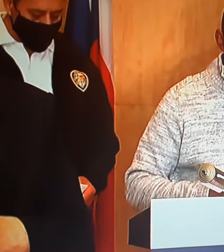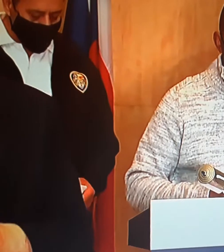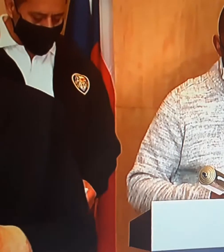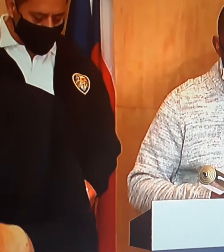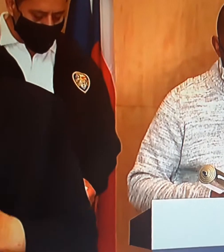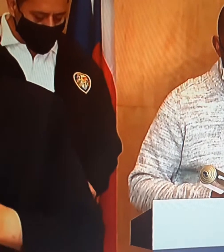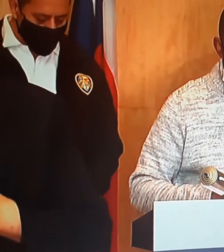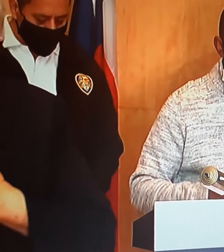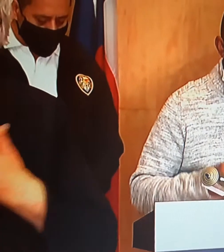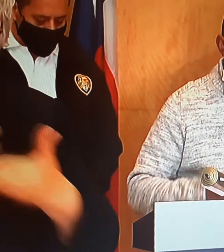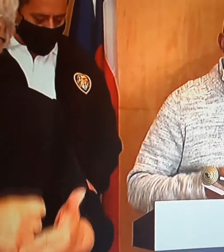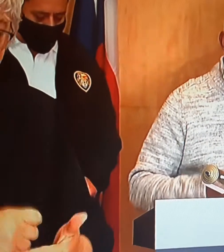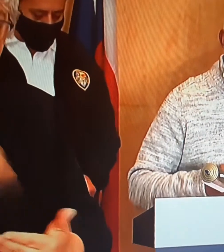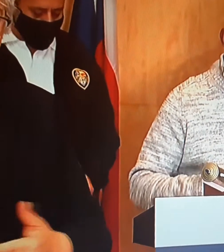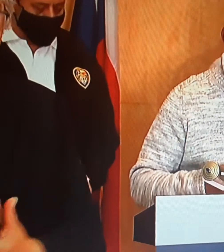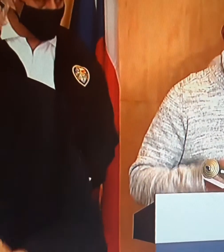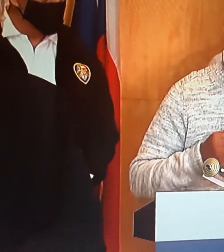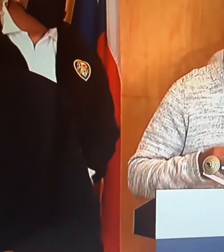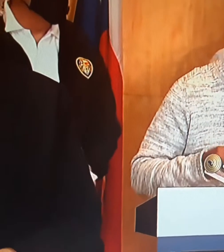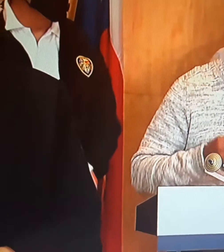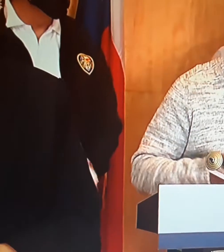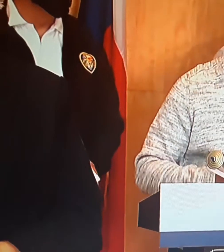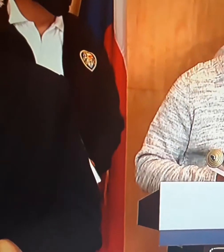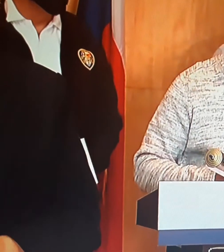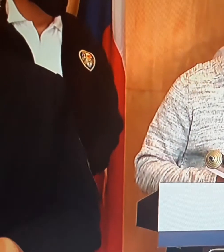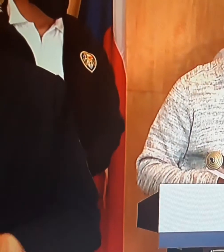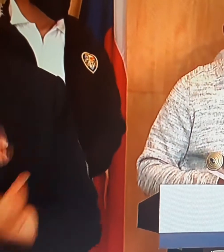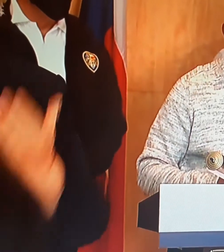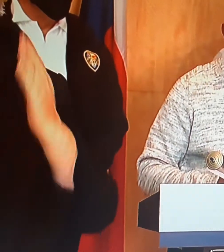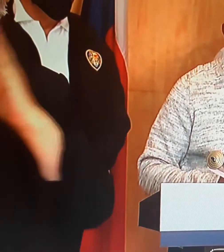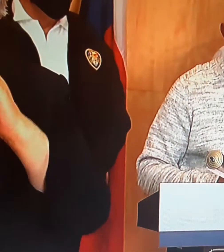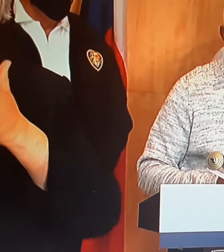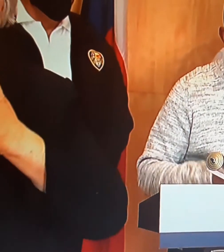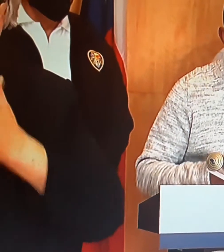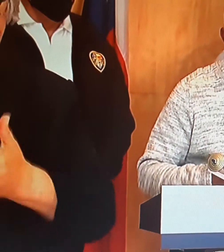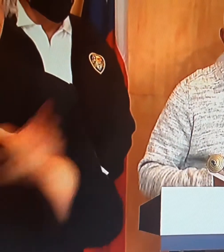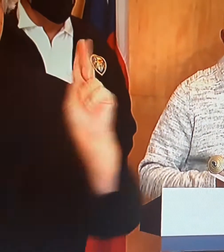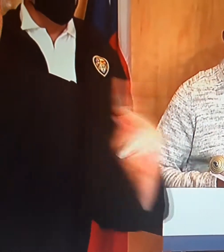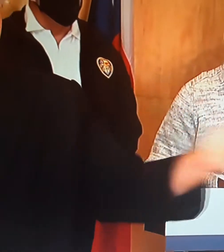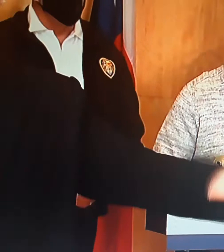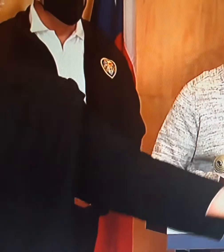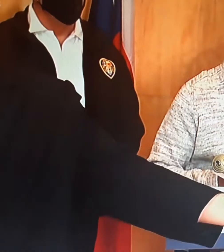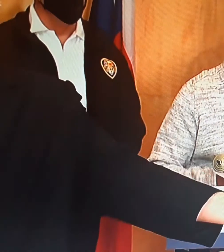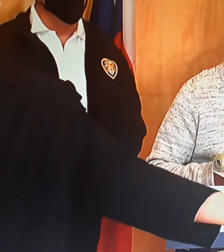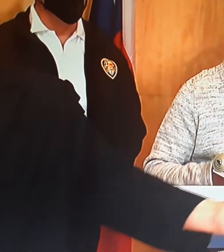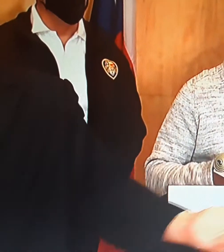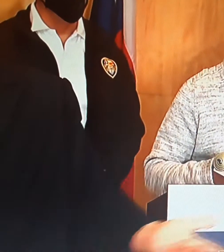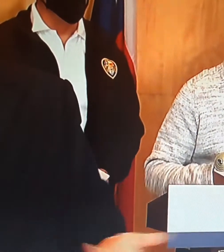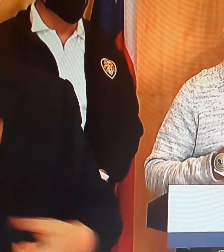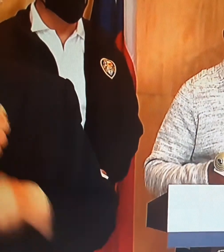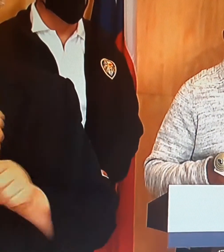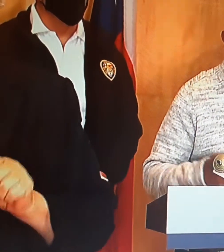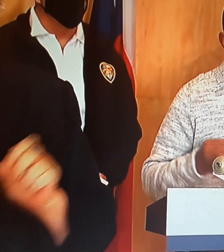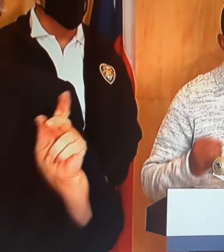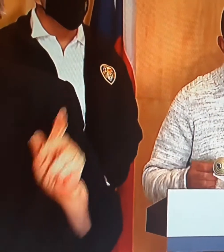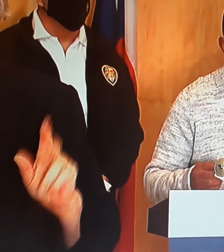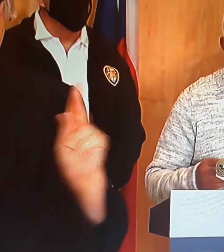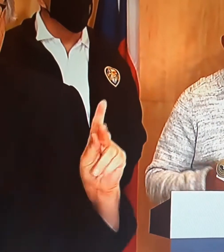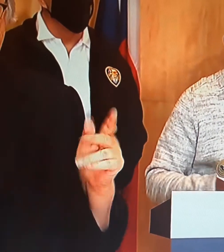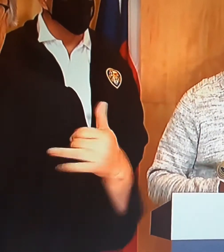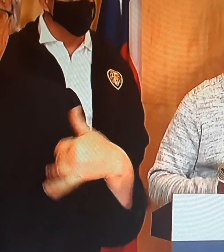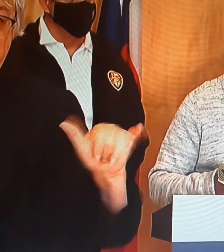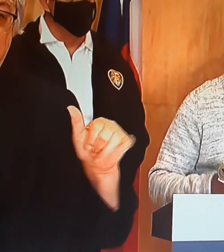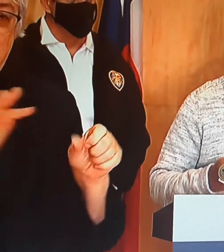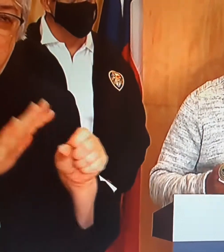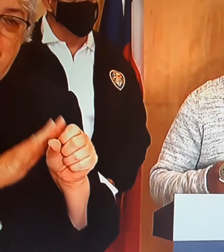also willing to step up. This is what we do in our city. This is how we make sure that we don't leave anyone